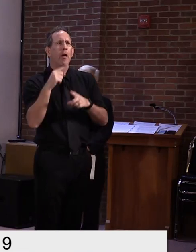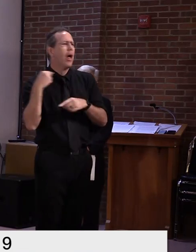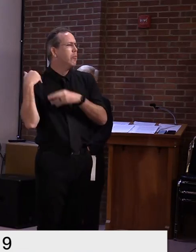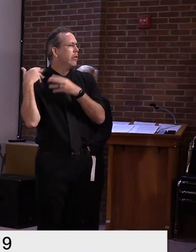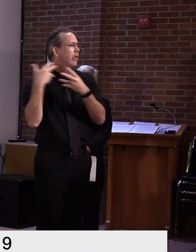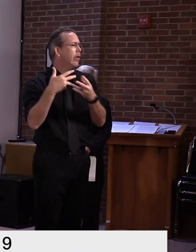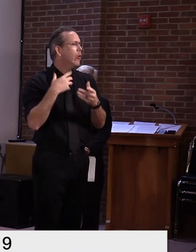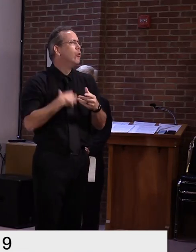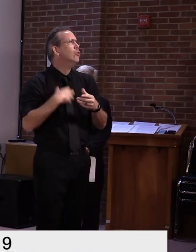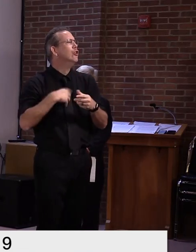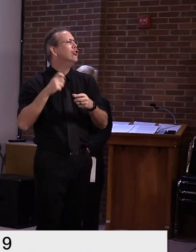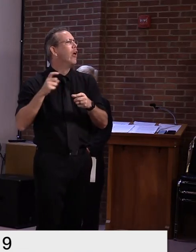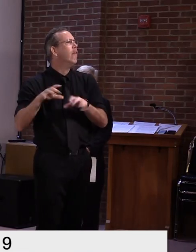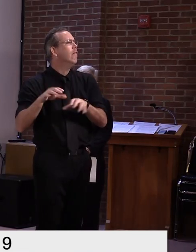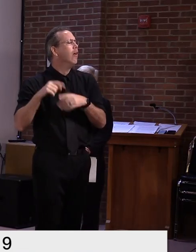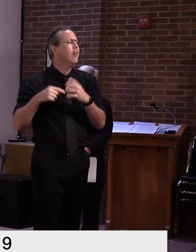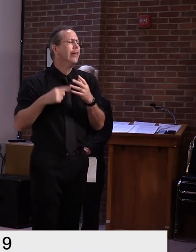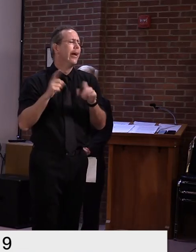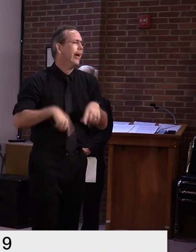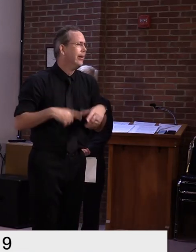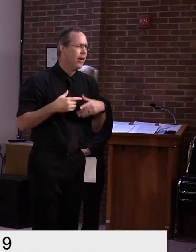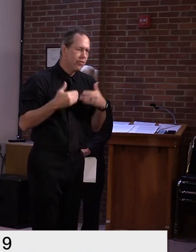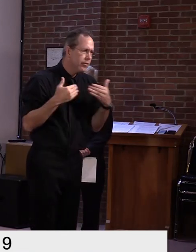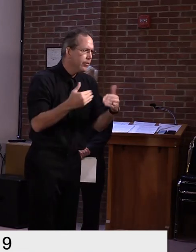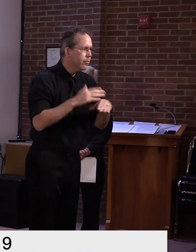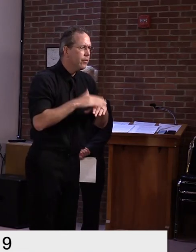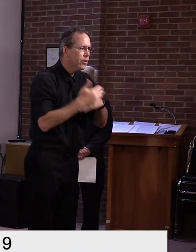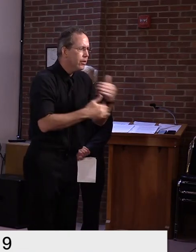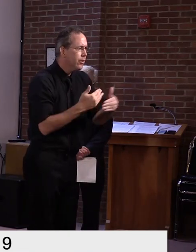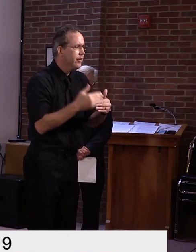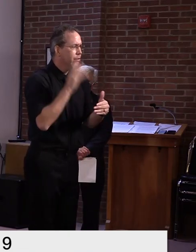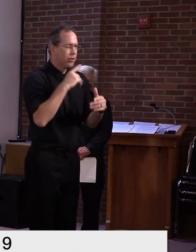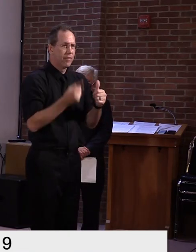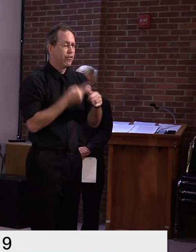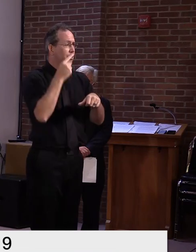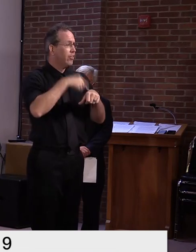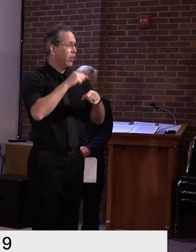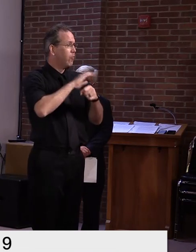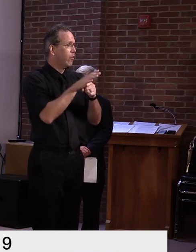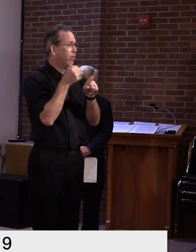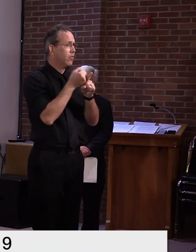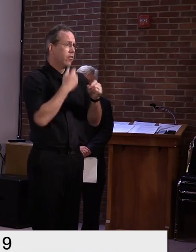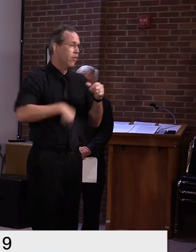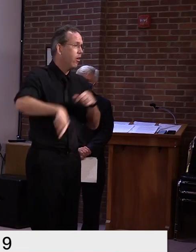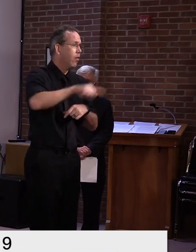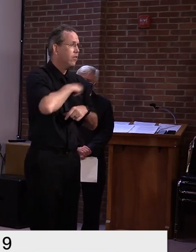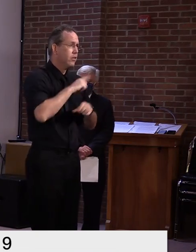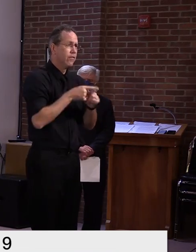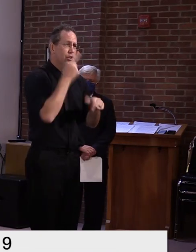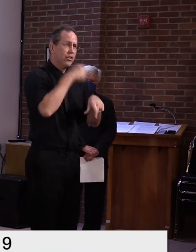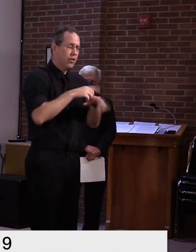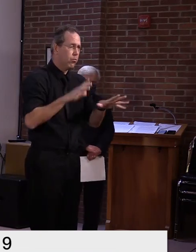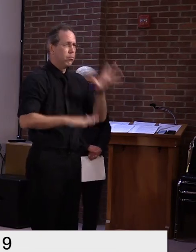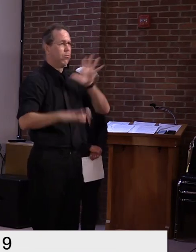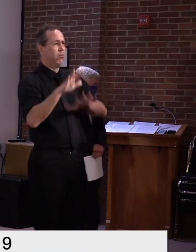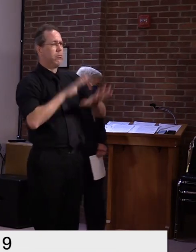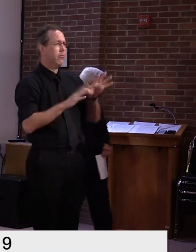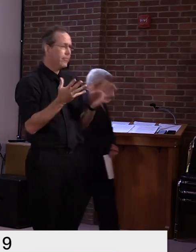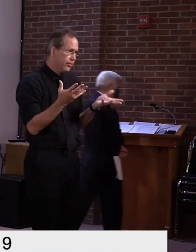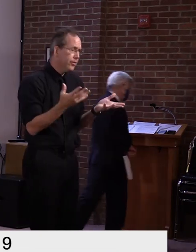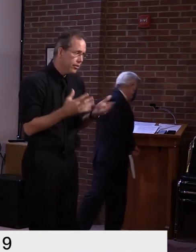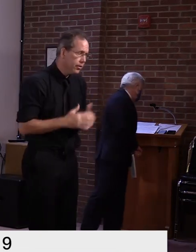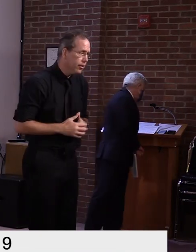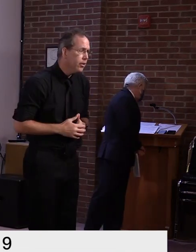can, as well as recognizing the fact that people aren't exactly coming in swarms to Vermont